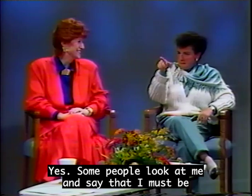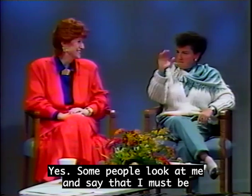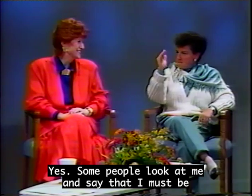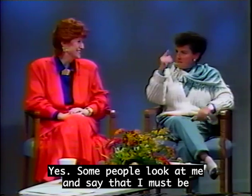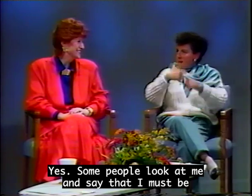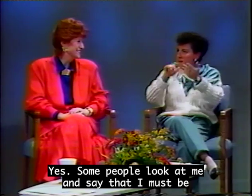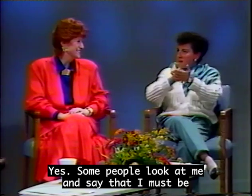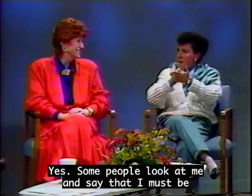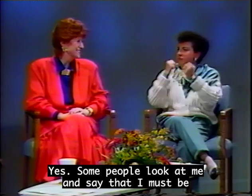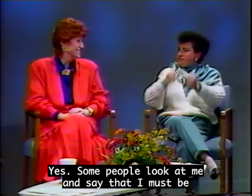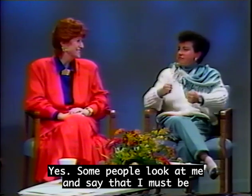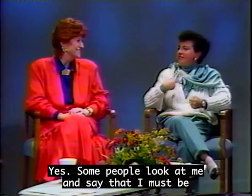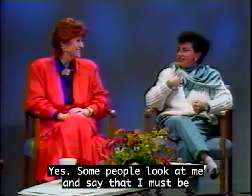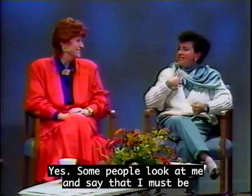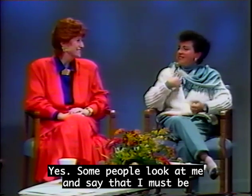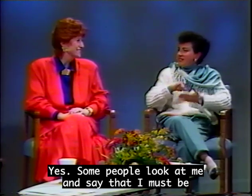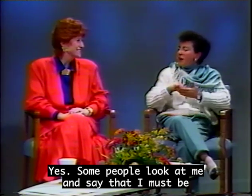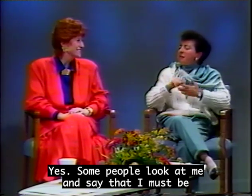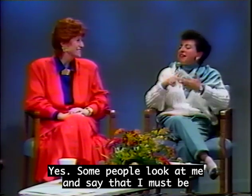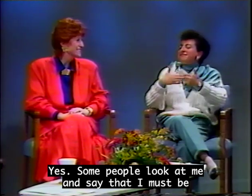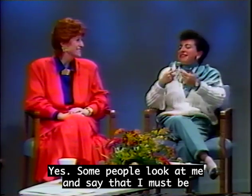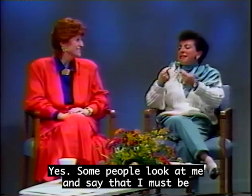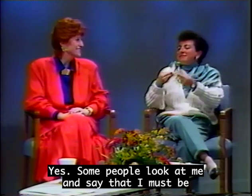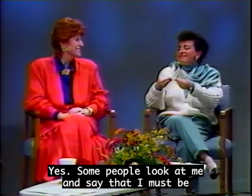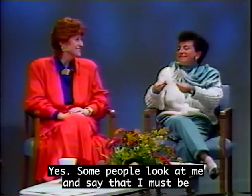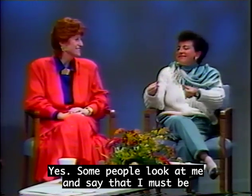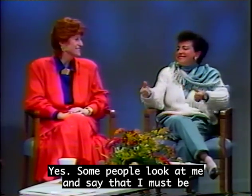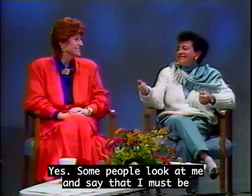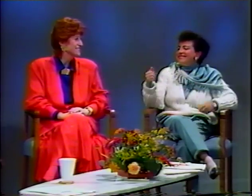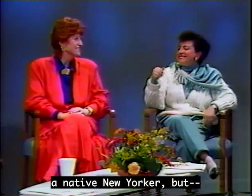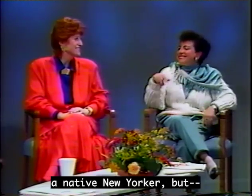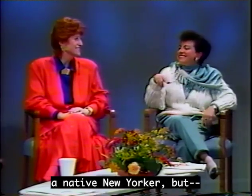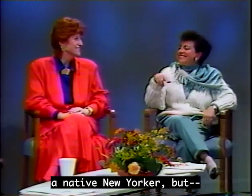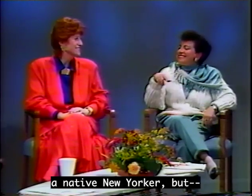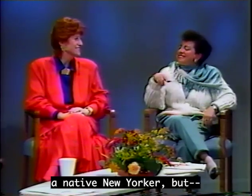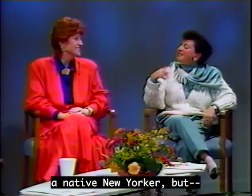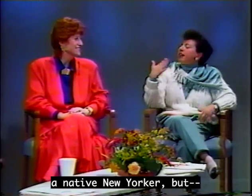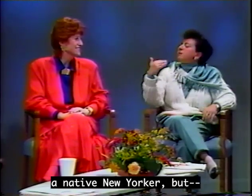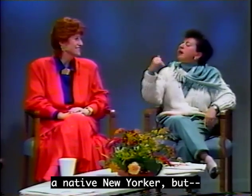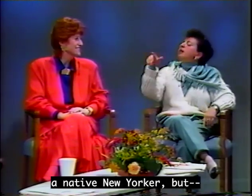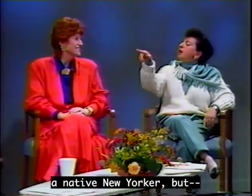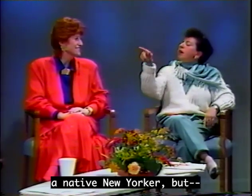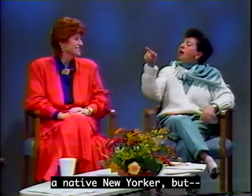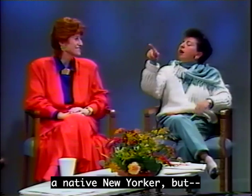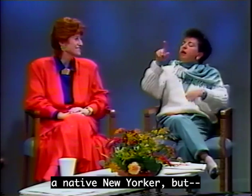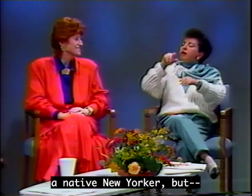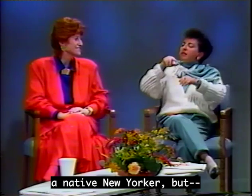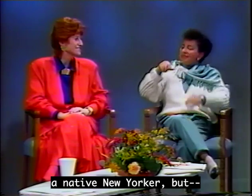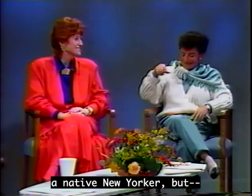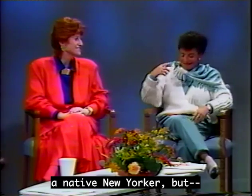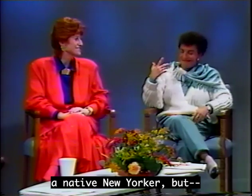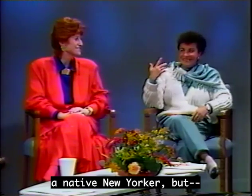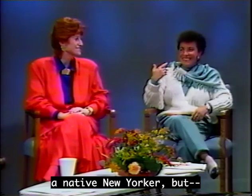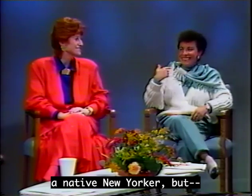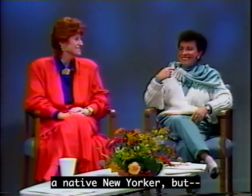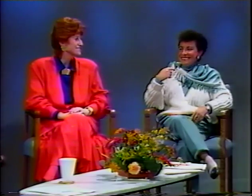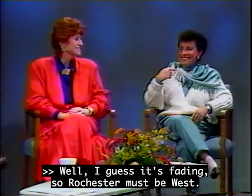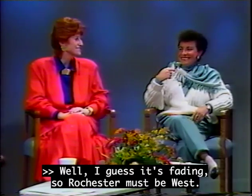Yes, some people look at me and say that I must be a native New Yorker, but... Well,